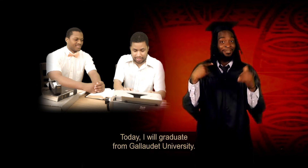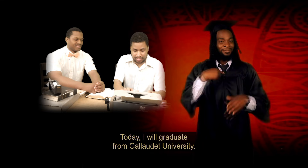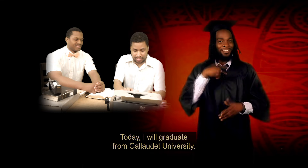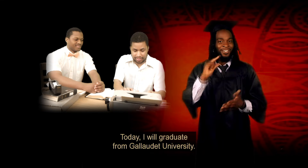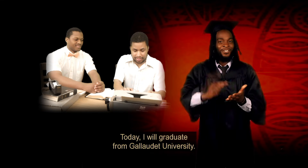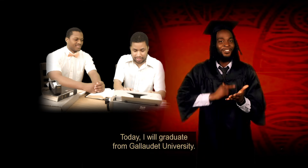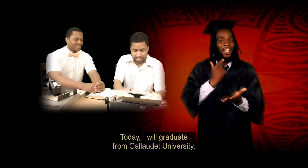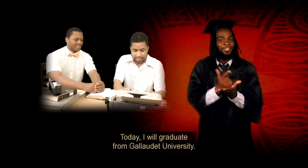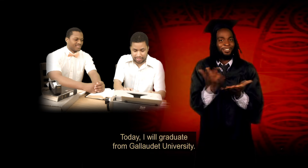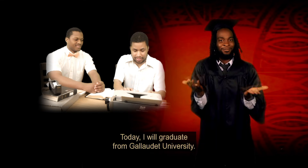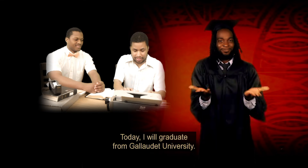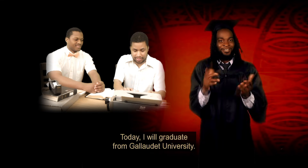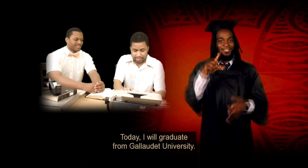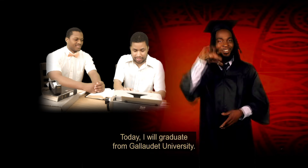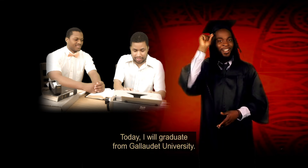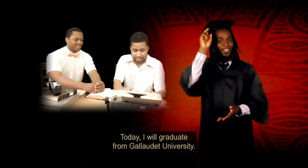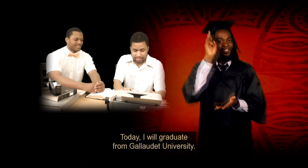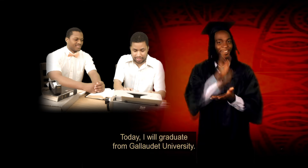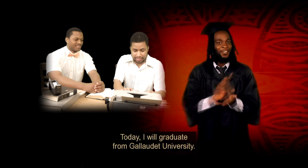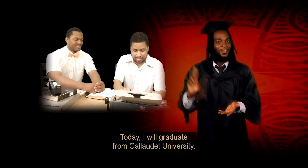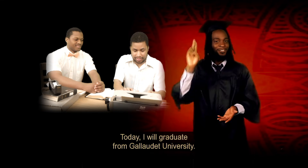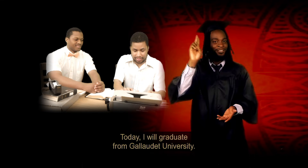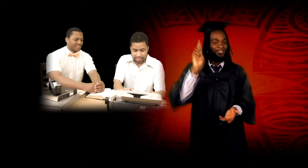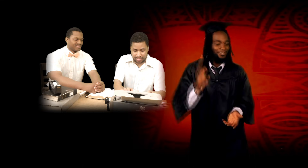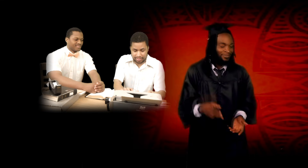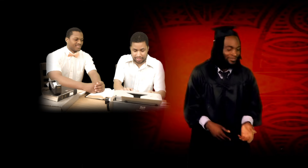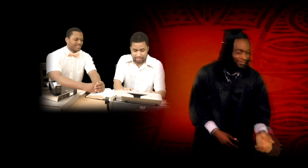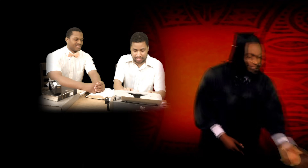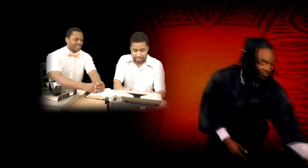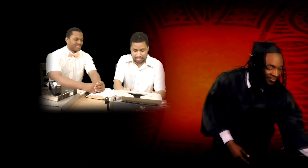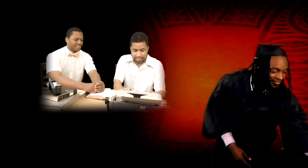Today I will graduate from Gallaudet University.